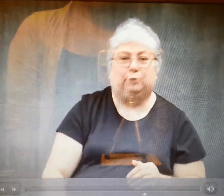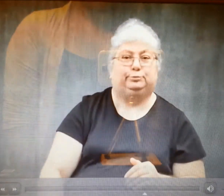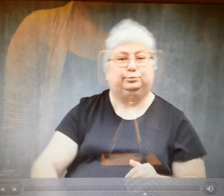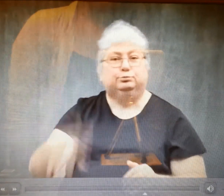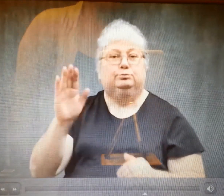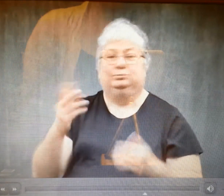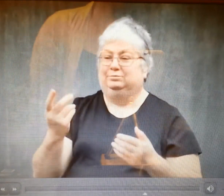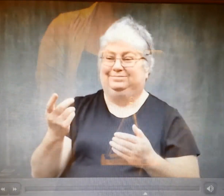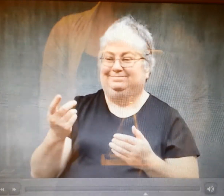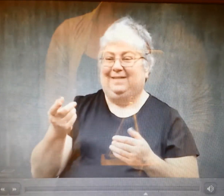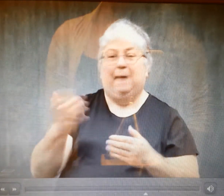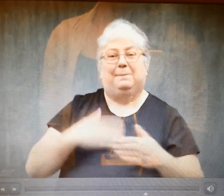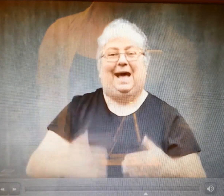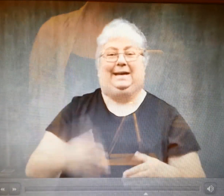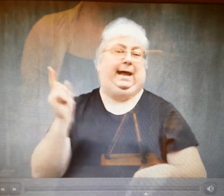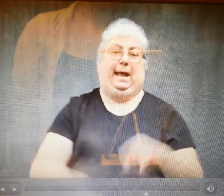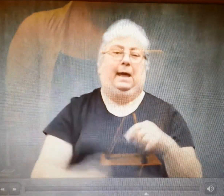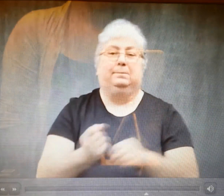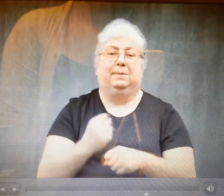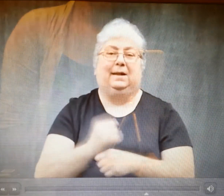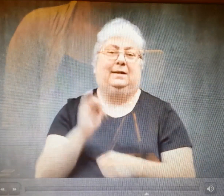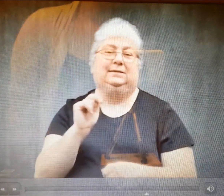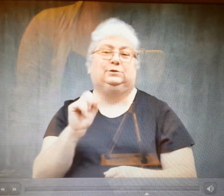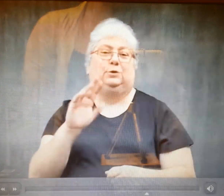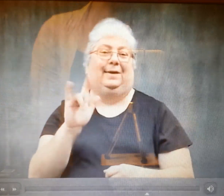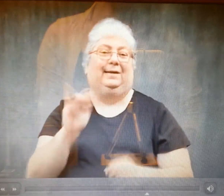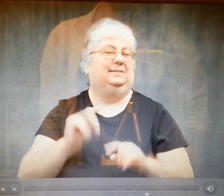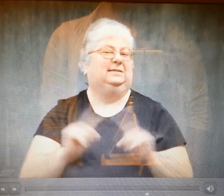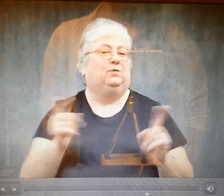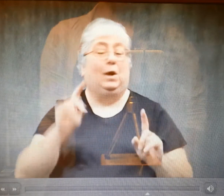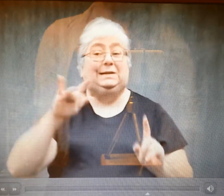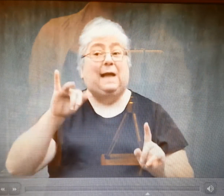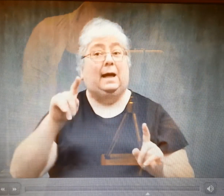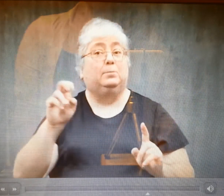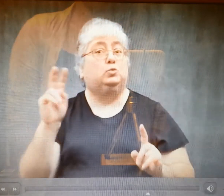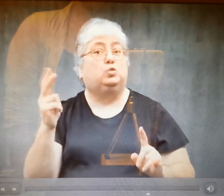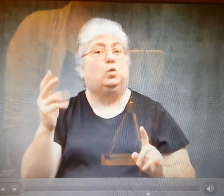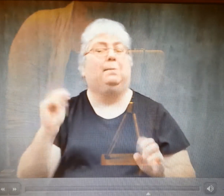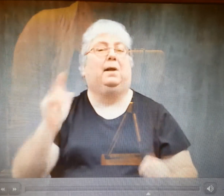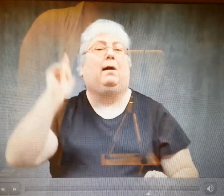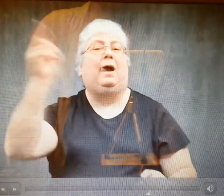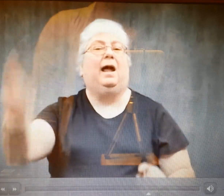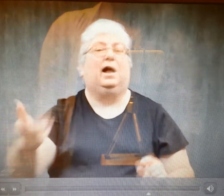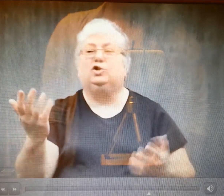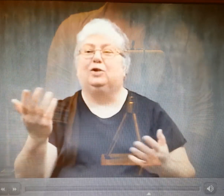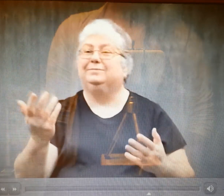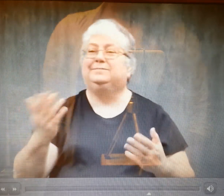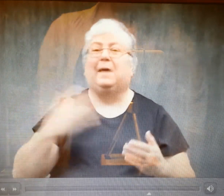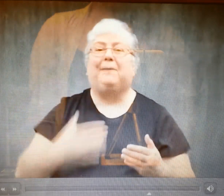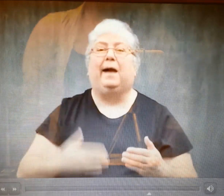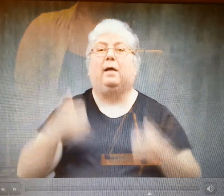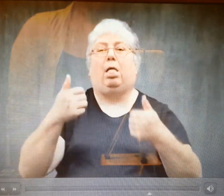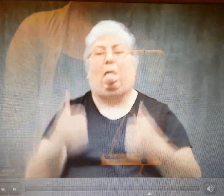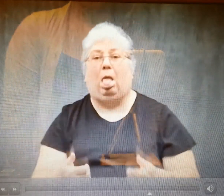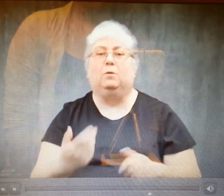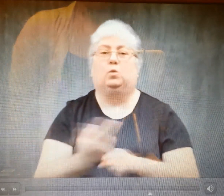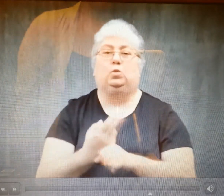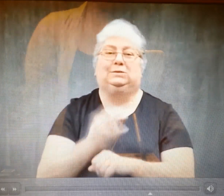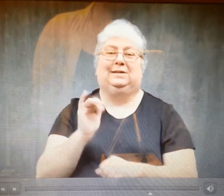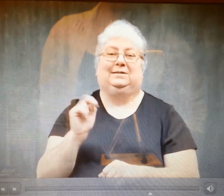In cases of diabetes, the dogs can detect that as well, but they can only detect type 2. They can't actually